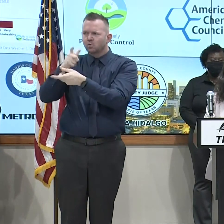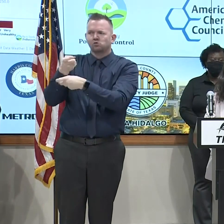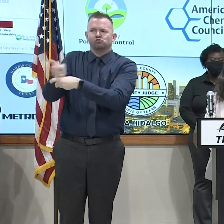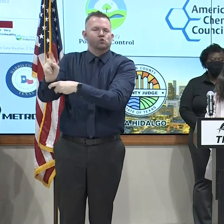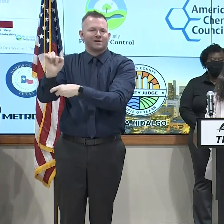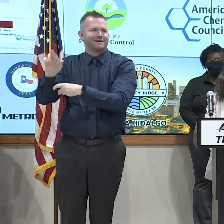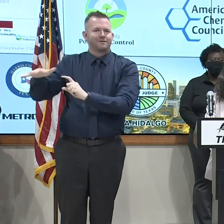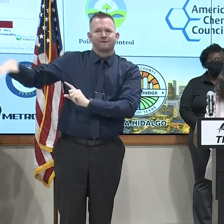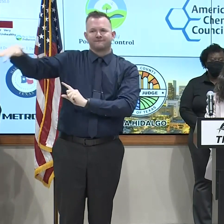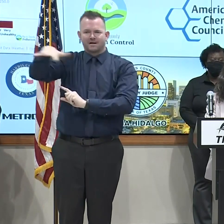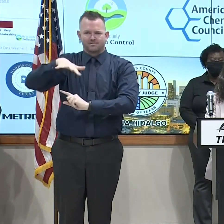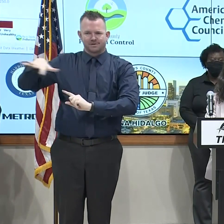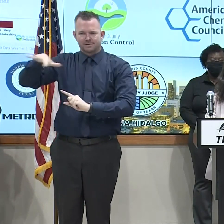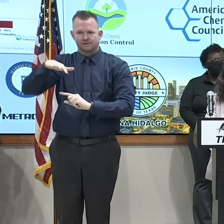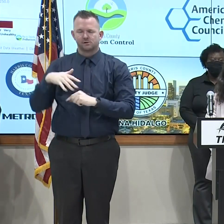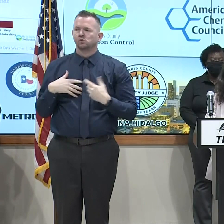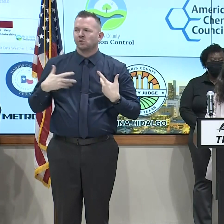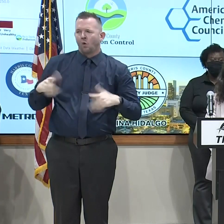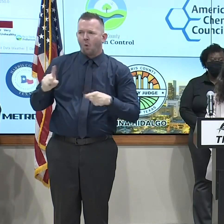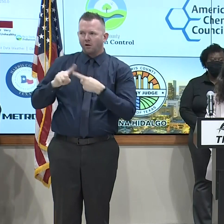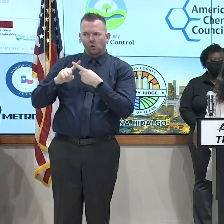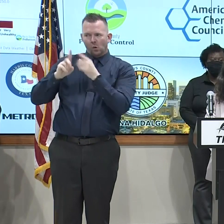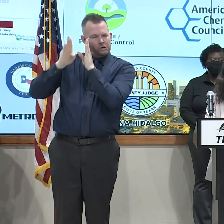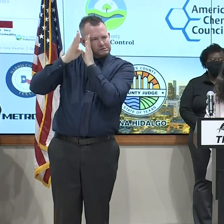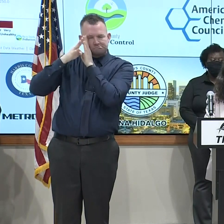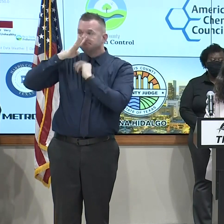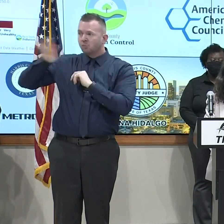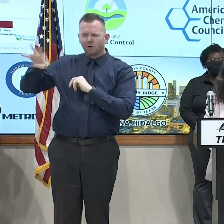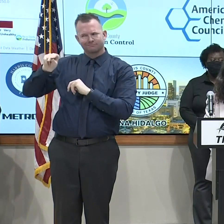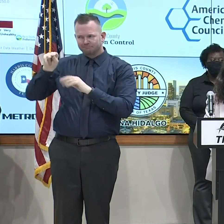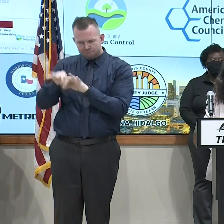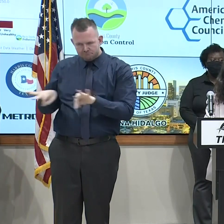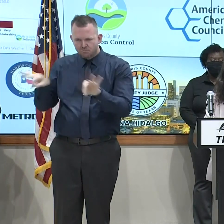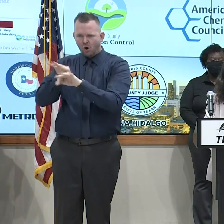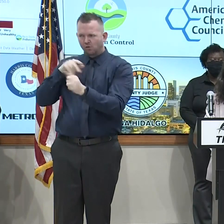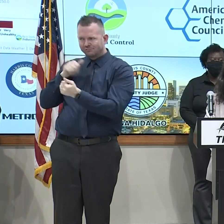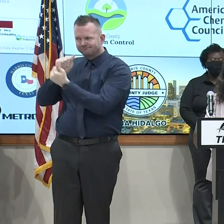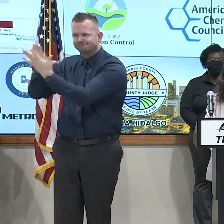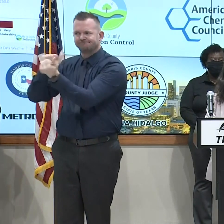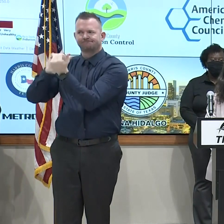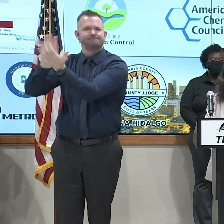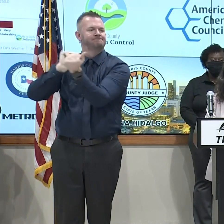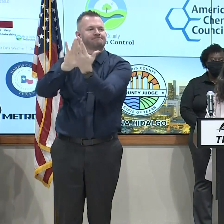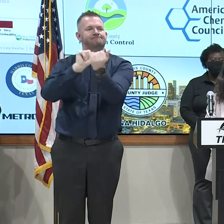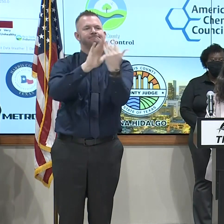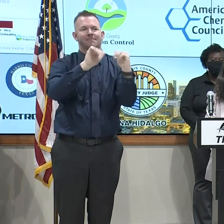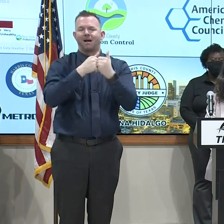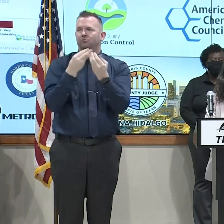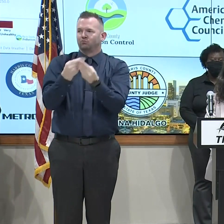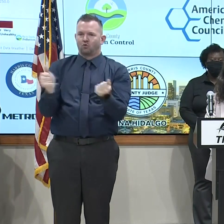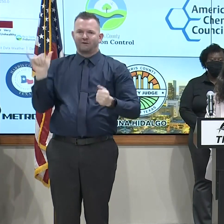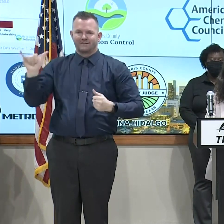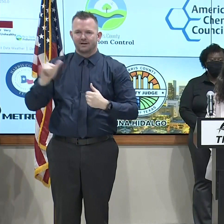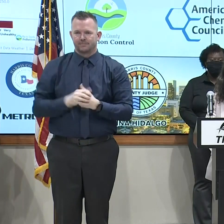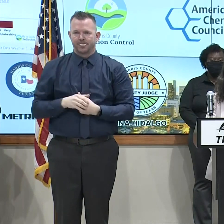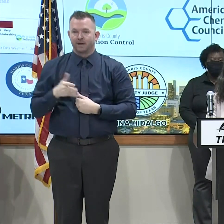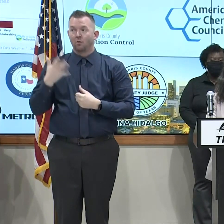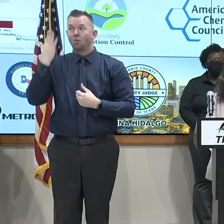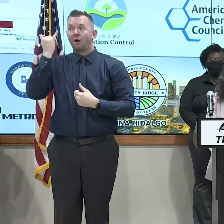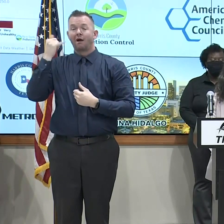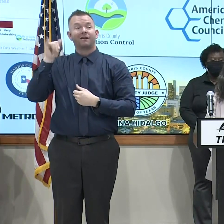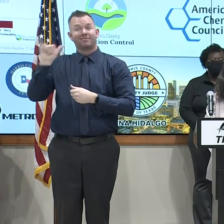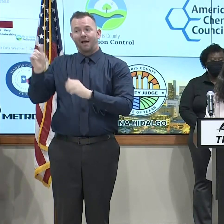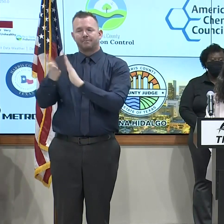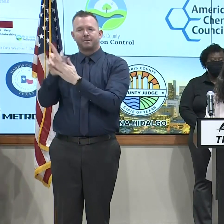We've hired dedicated environmental prosecutors to hold large polluters accountable in criminal court. And we